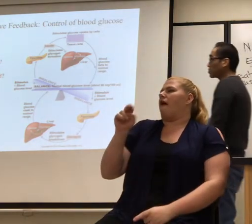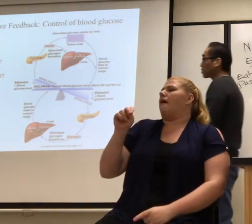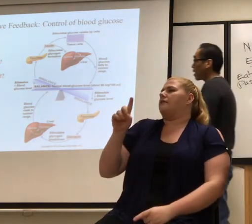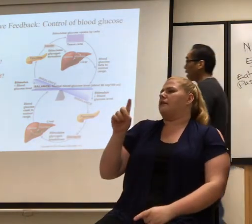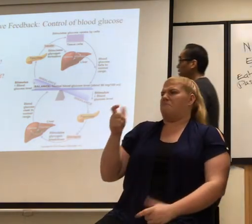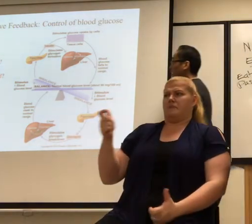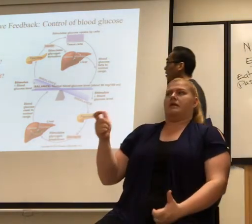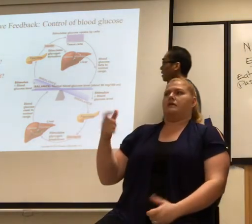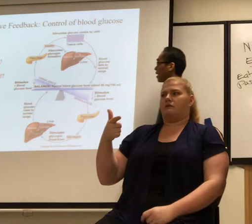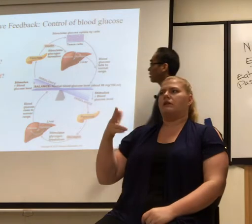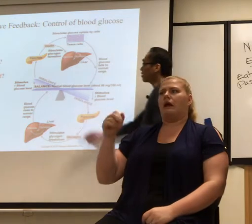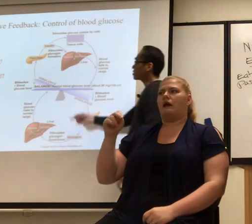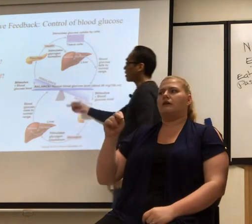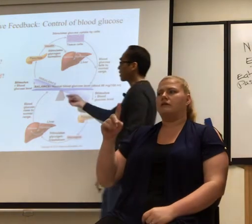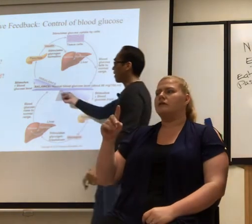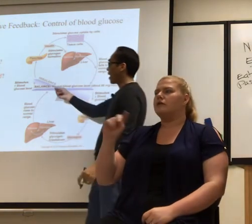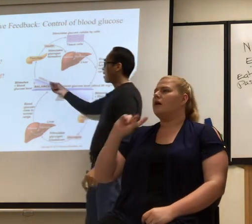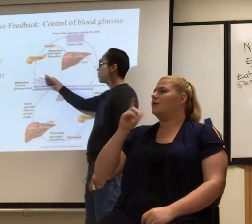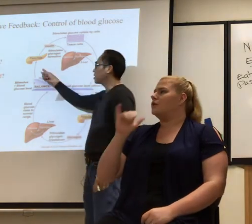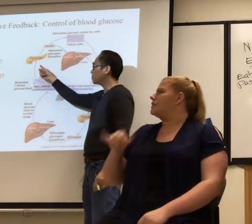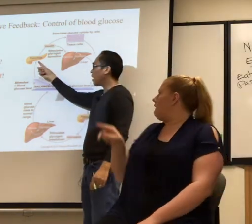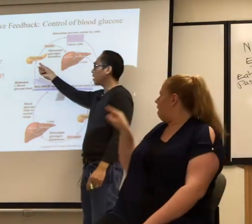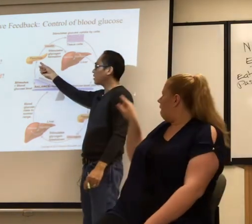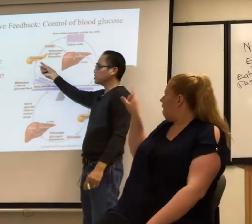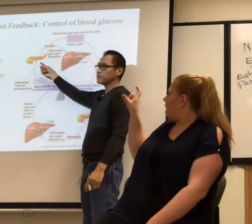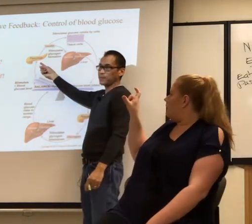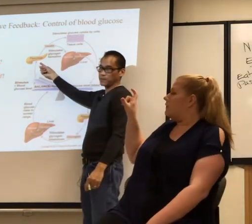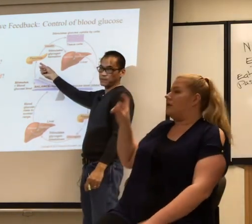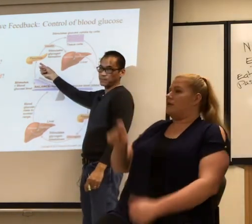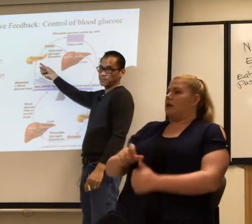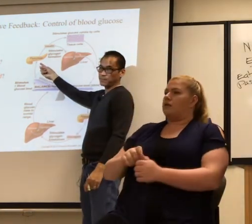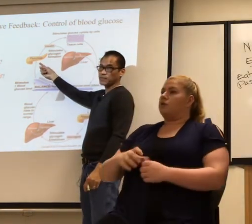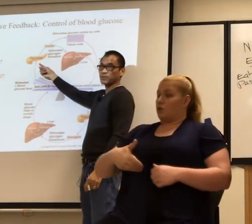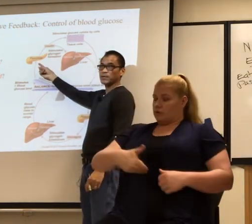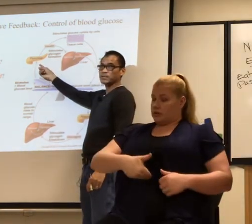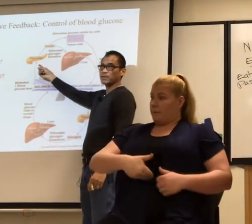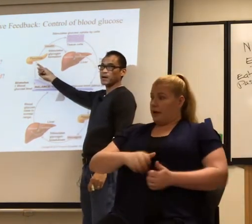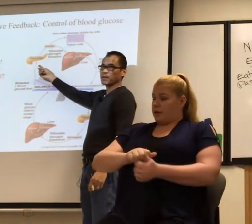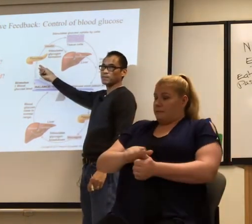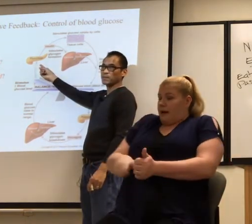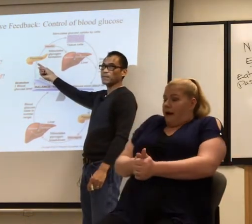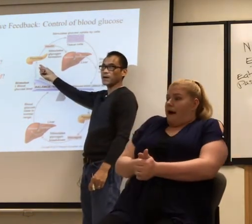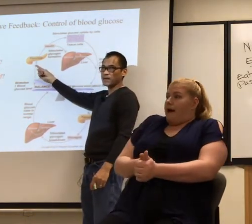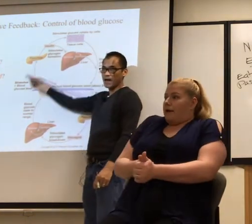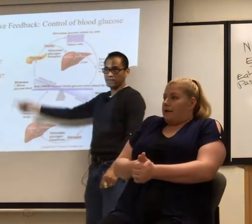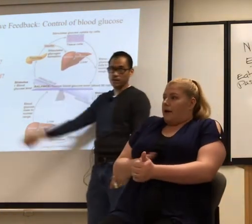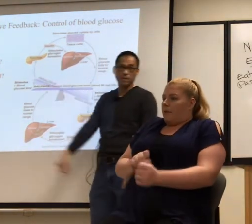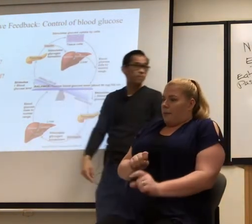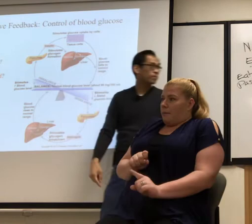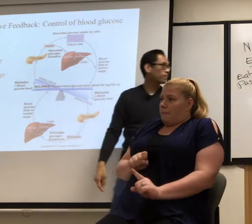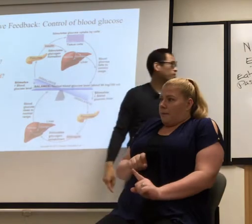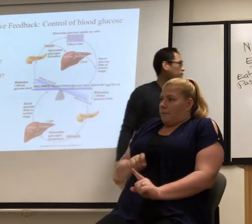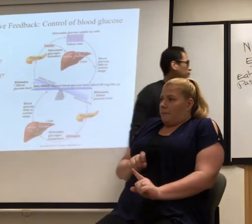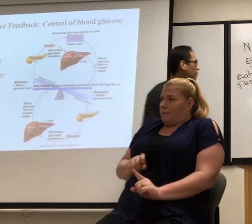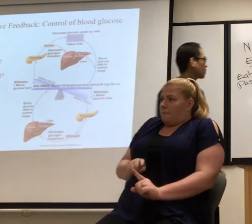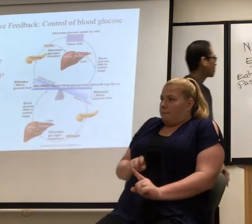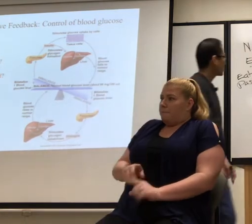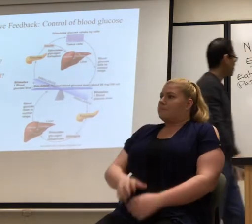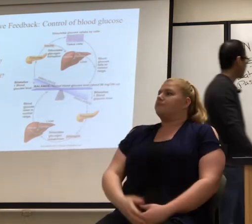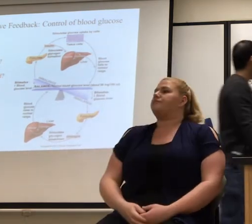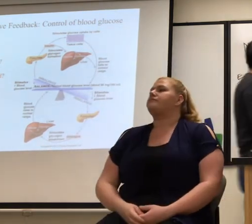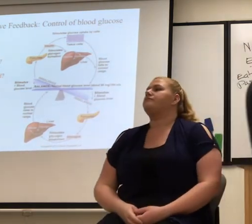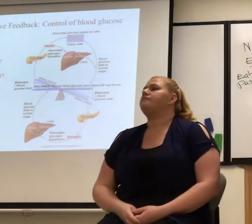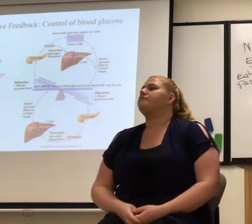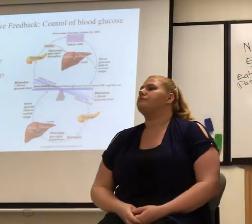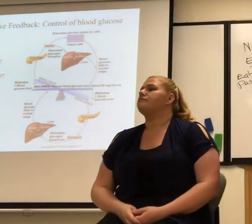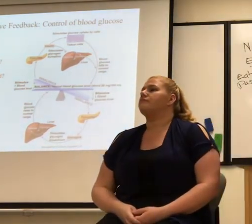rather large gland, and it looks like that, but it's behind the stomach. That's where it is in the body cavity.